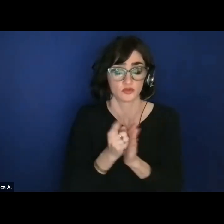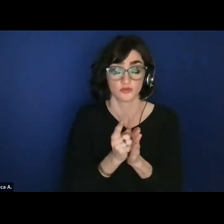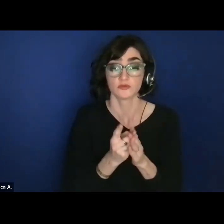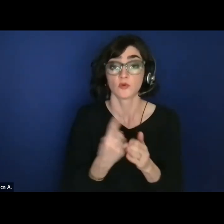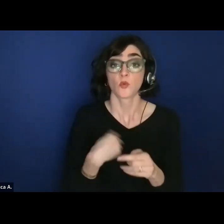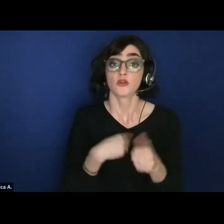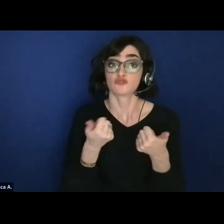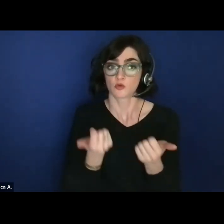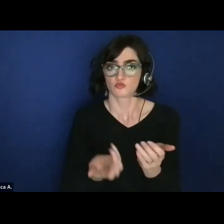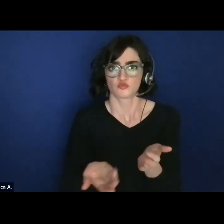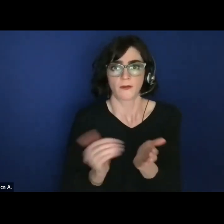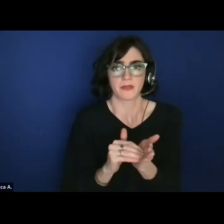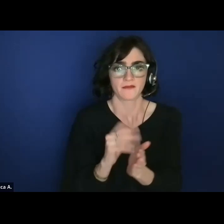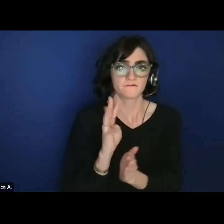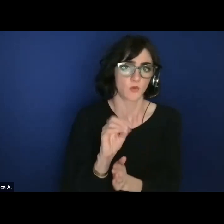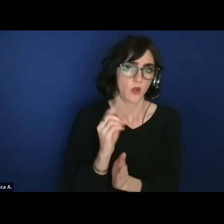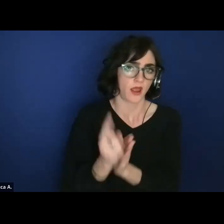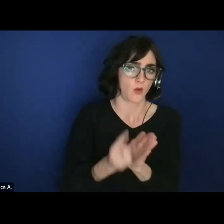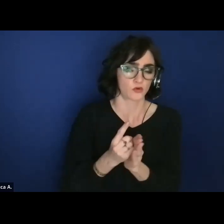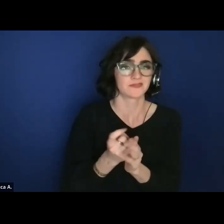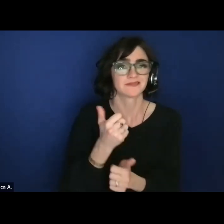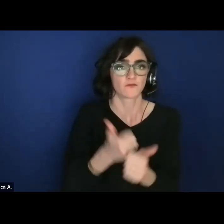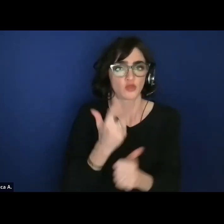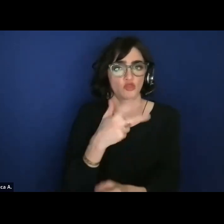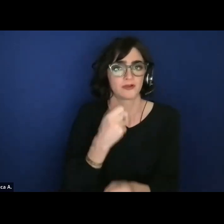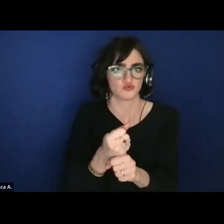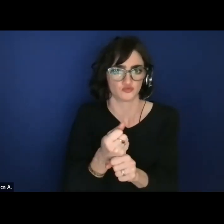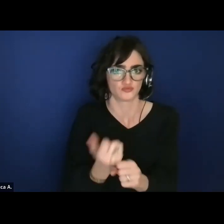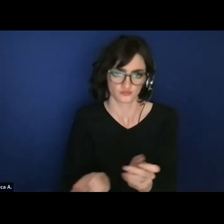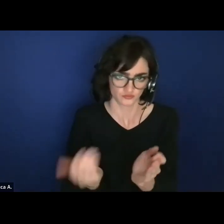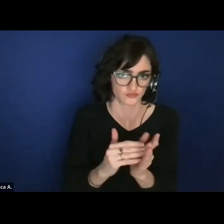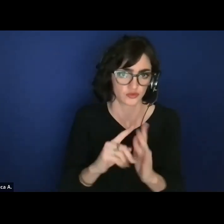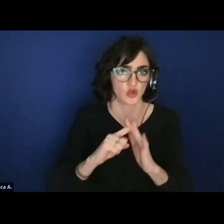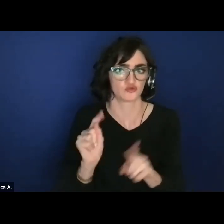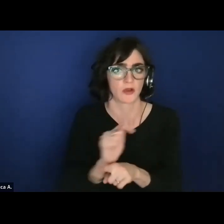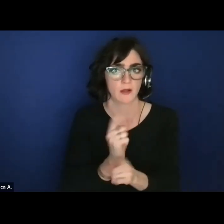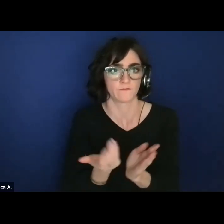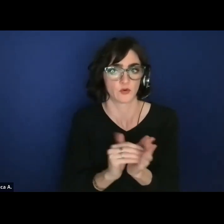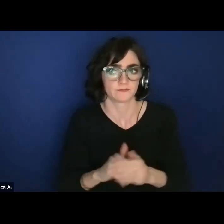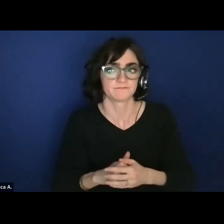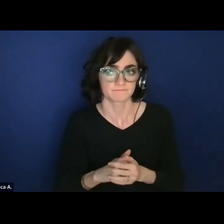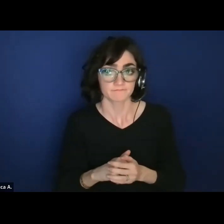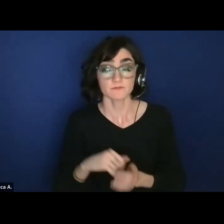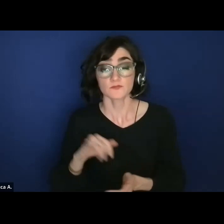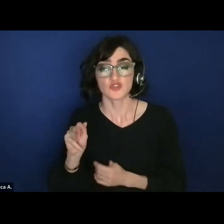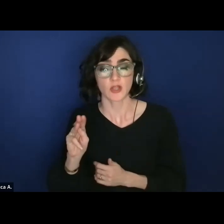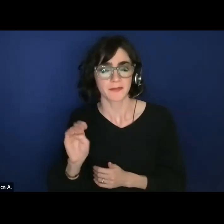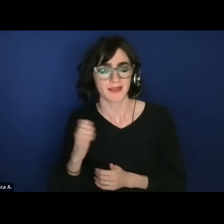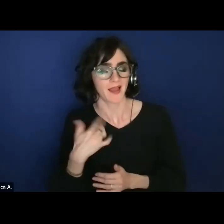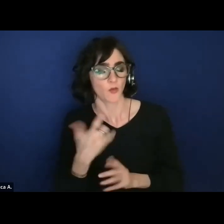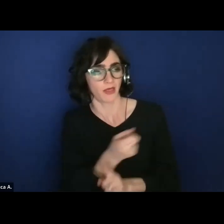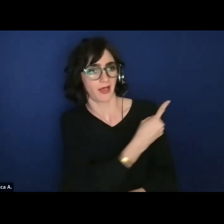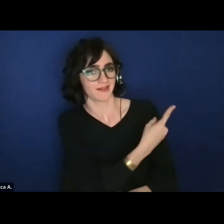that within every 3 years. Okay, and I don't want to get us too in the details here, but